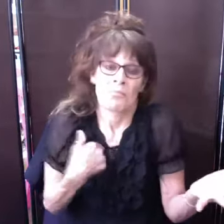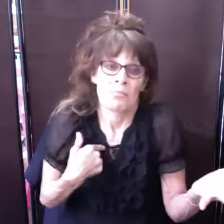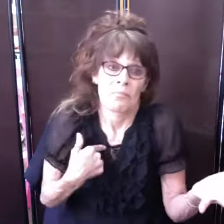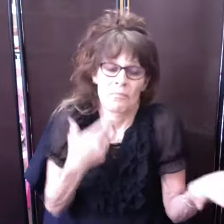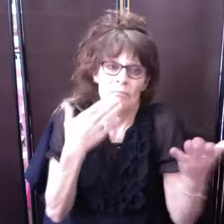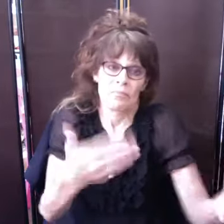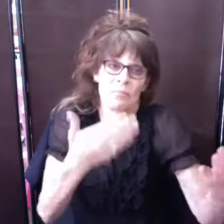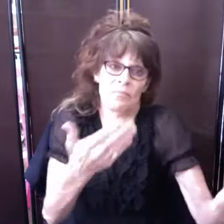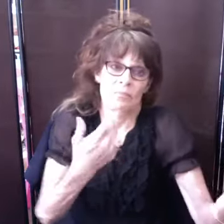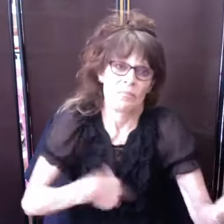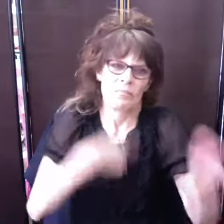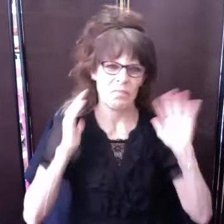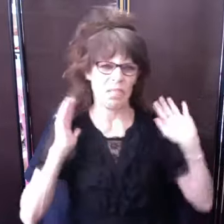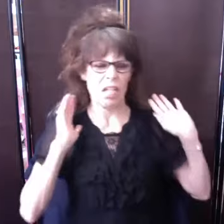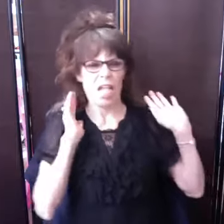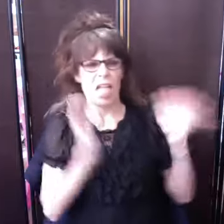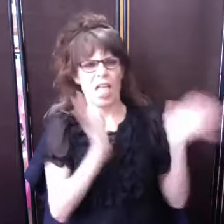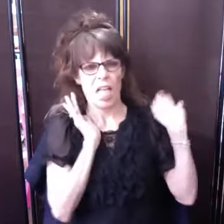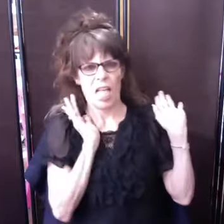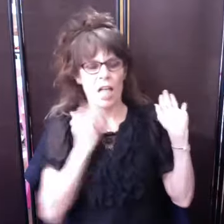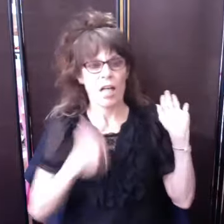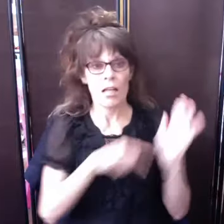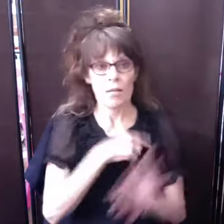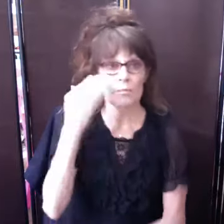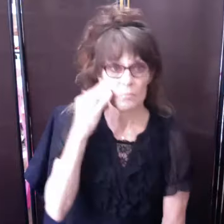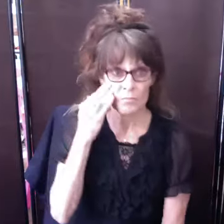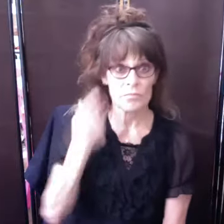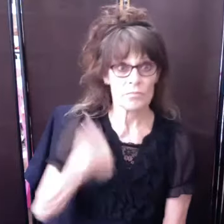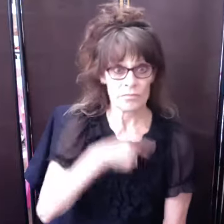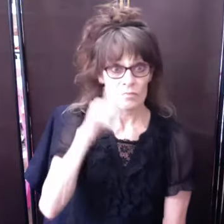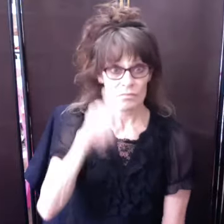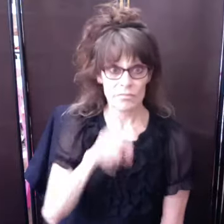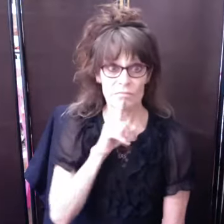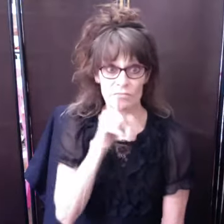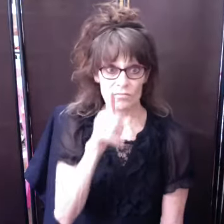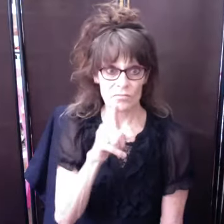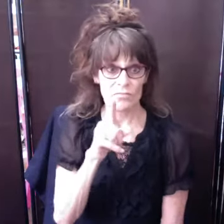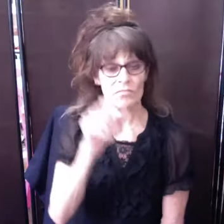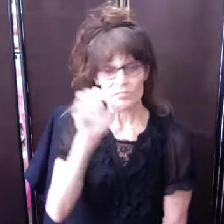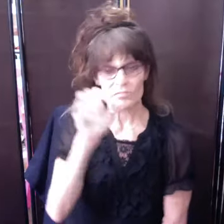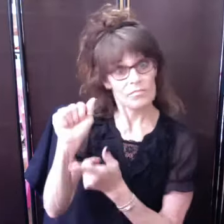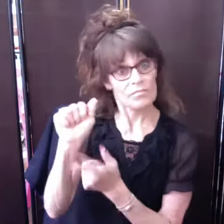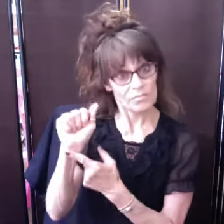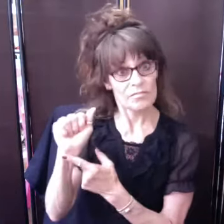the minutia out of the picture when we knew that we needed to make sure that when Alcoholics Anonymous was sought, it was